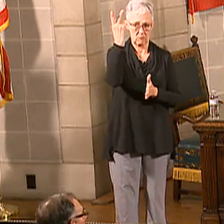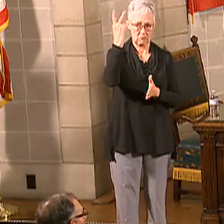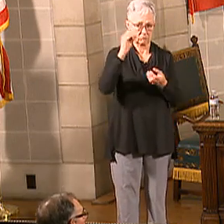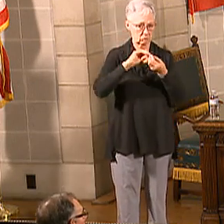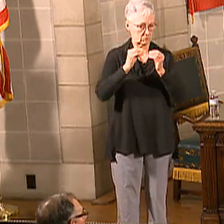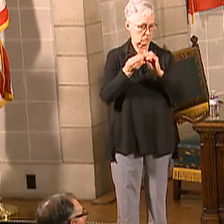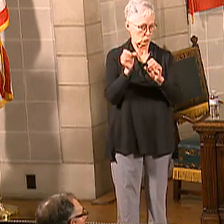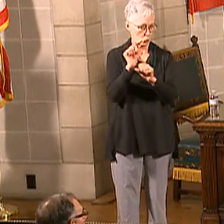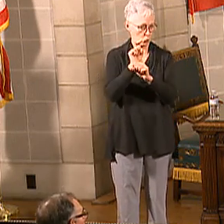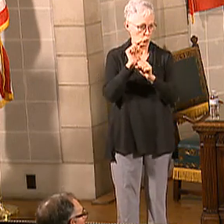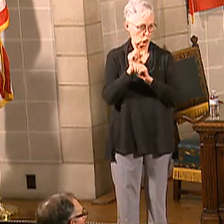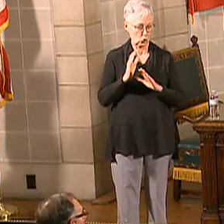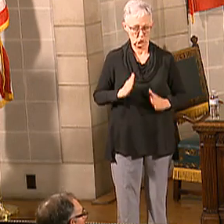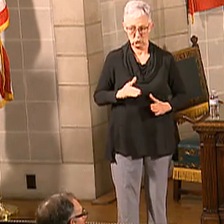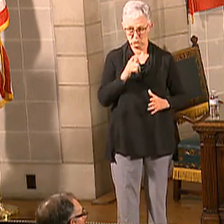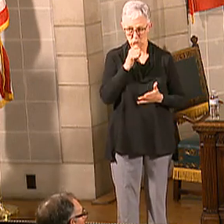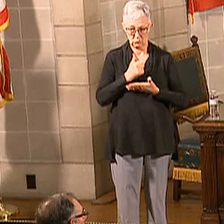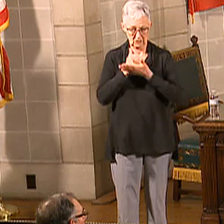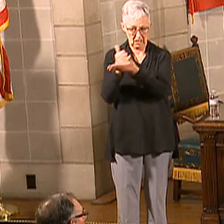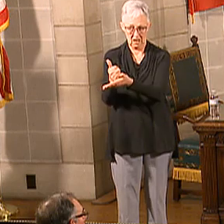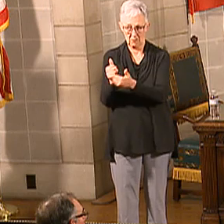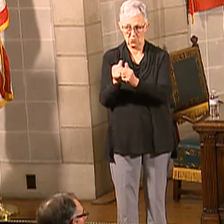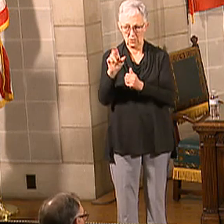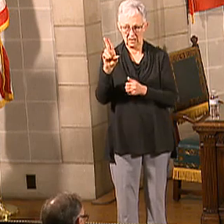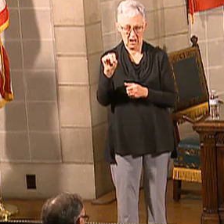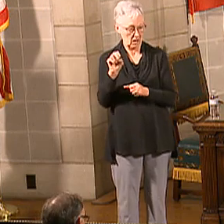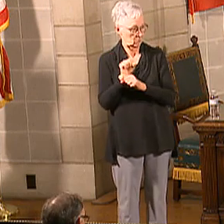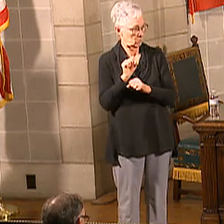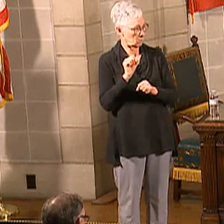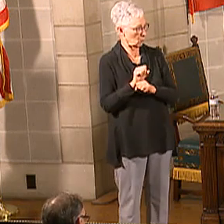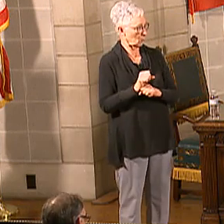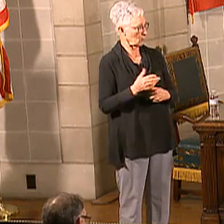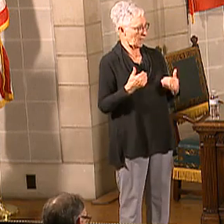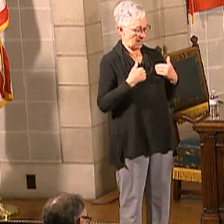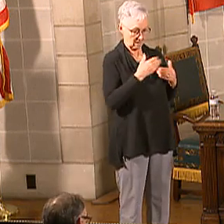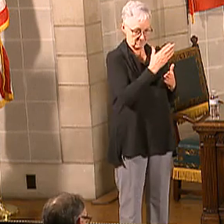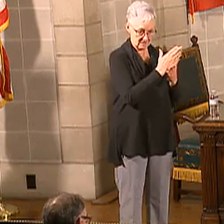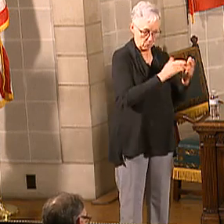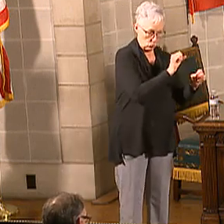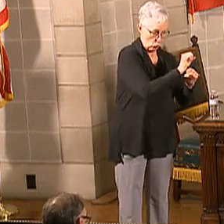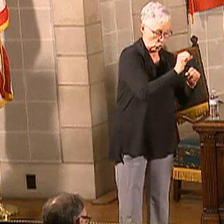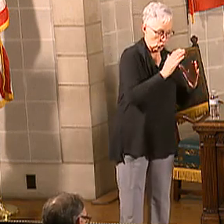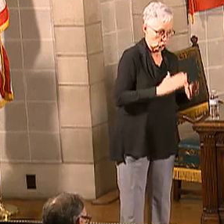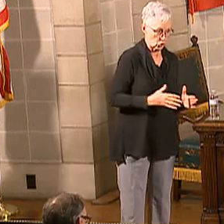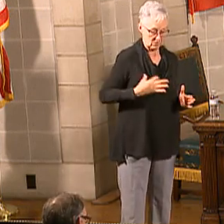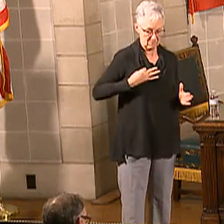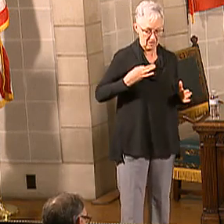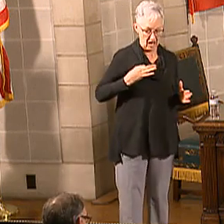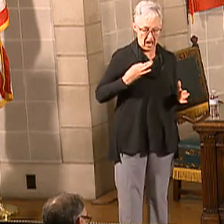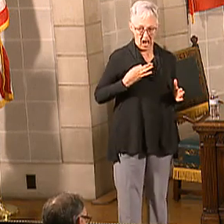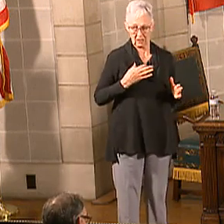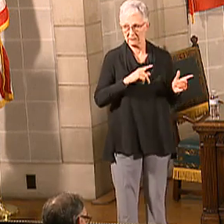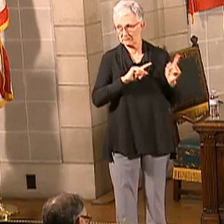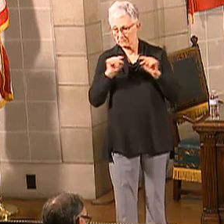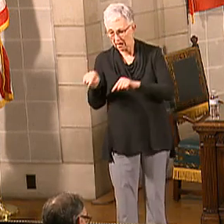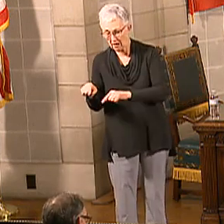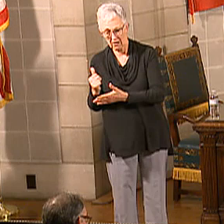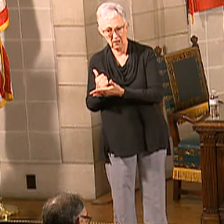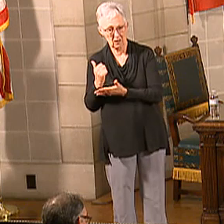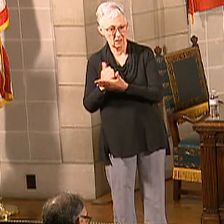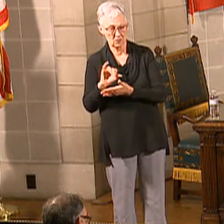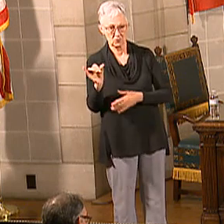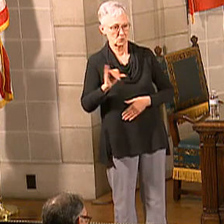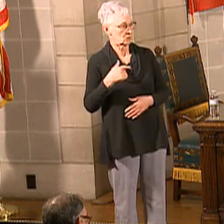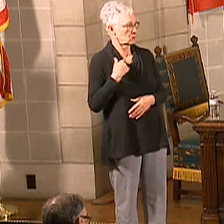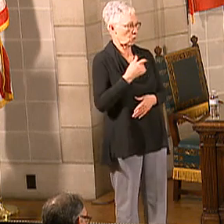it. We've gotten volunteers and others from our other programs like employment and training and labor standards. We're putting